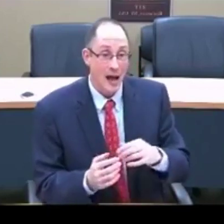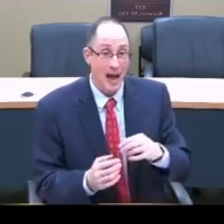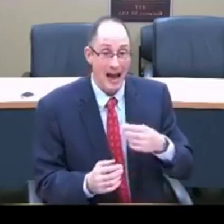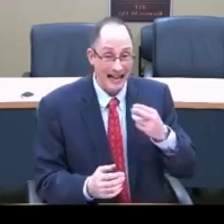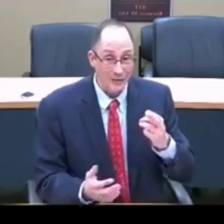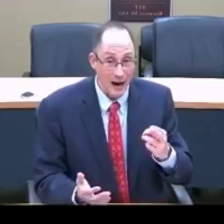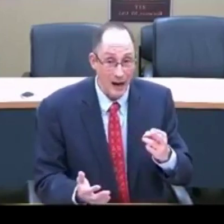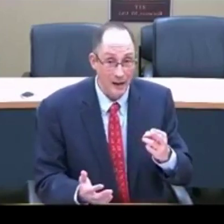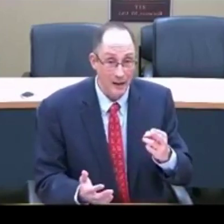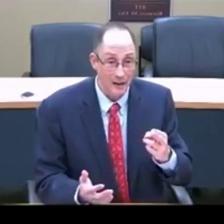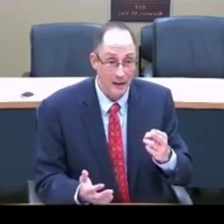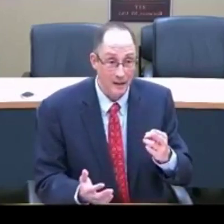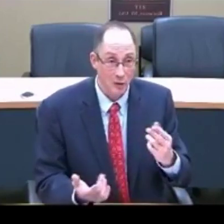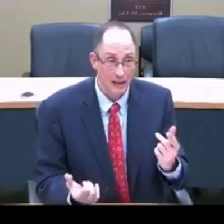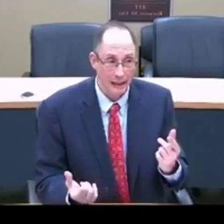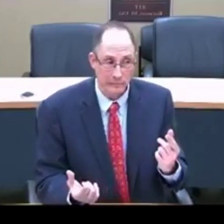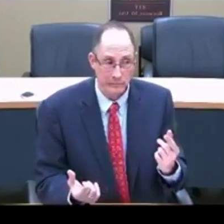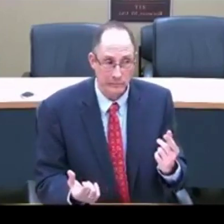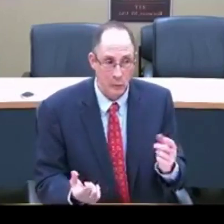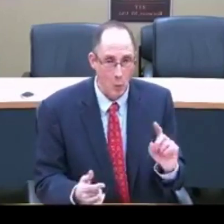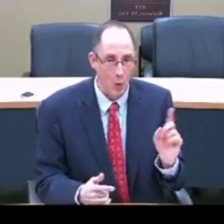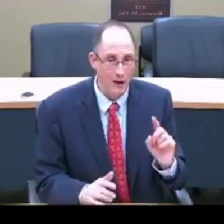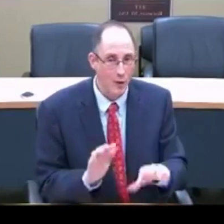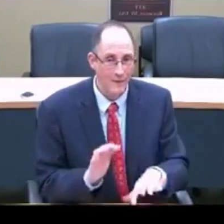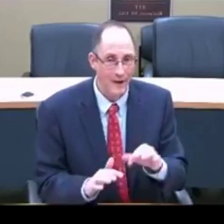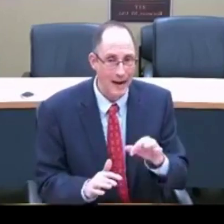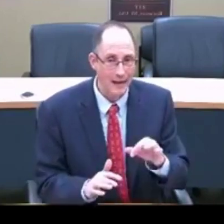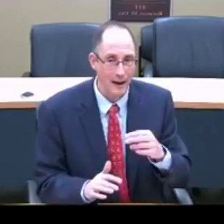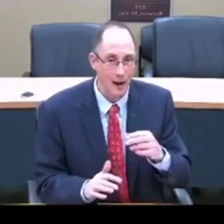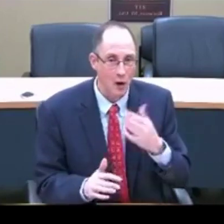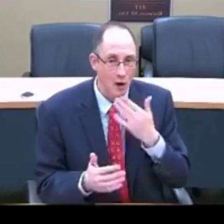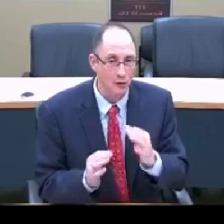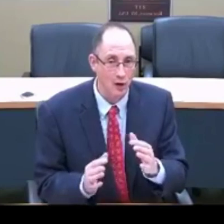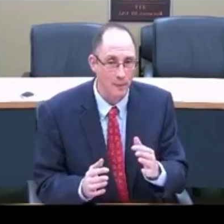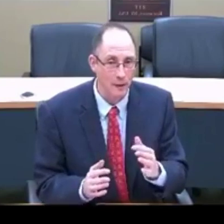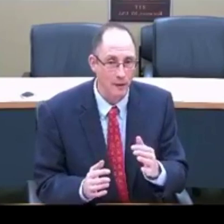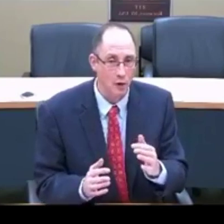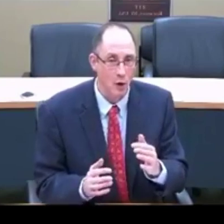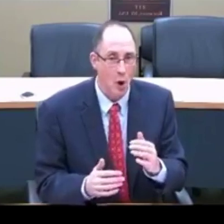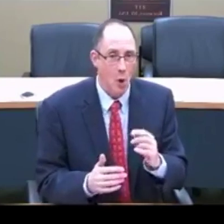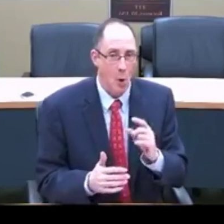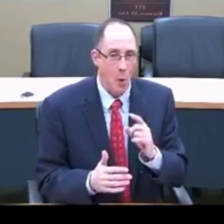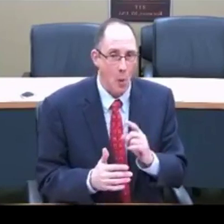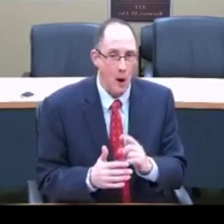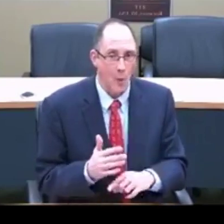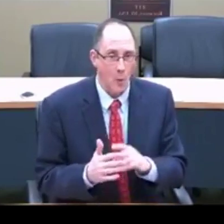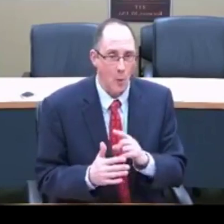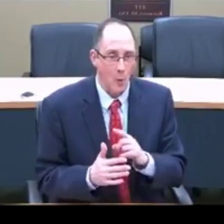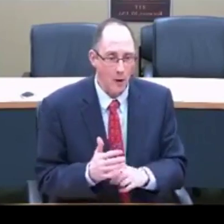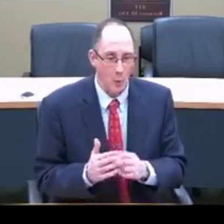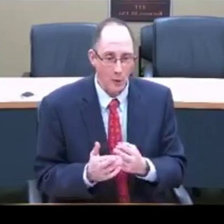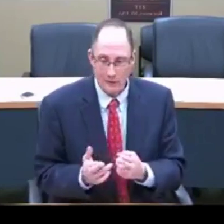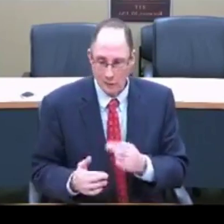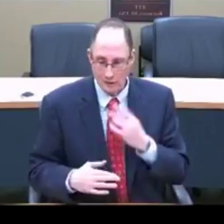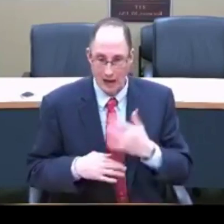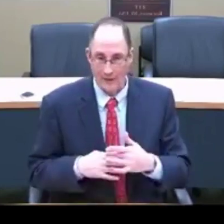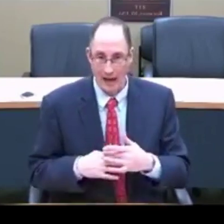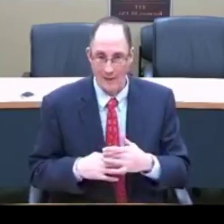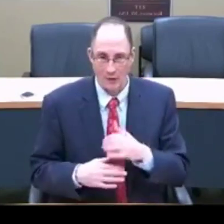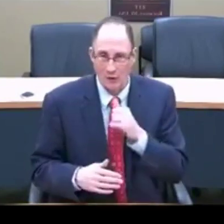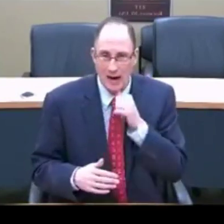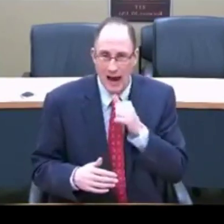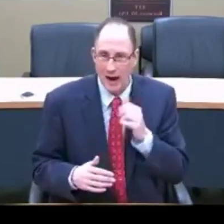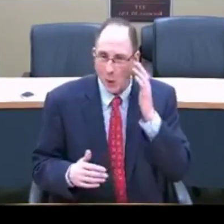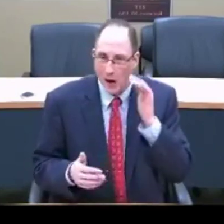Again, HR to be like, where do I find a good interpreters? What, what resources are available?